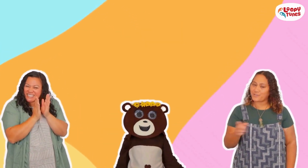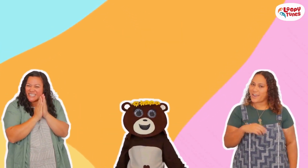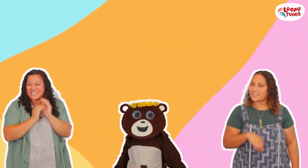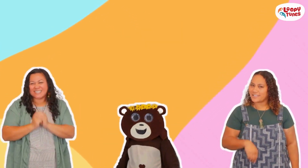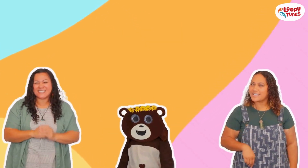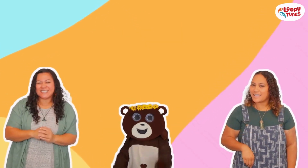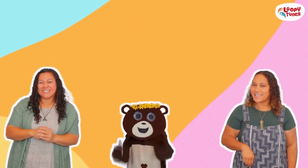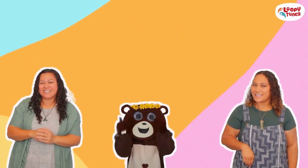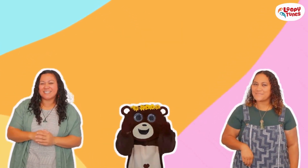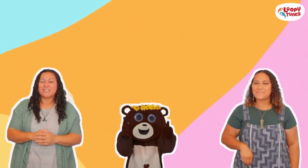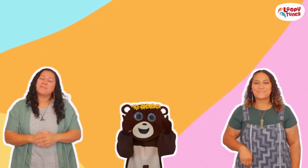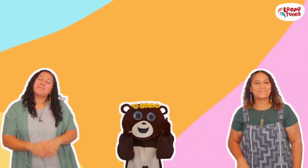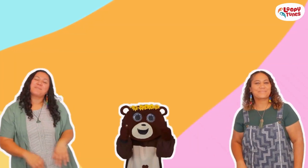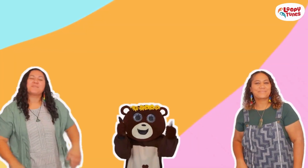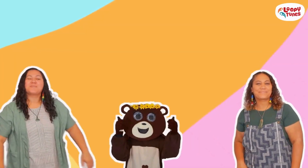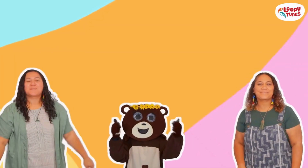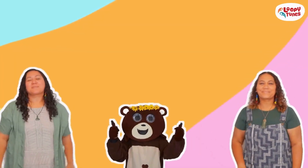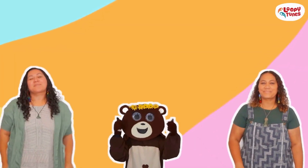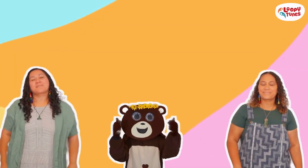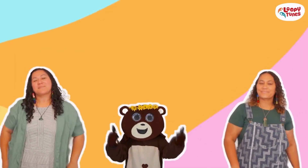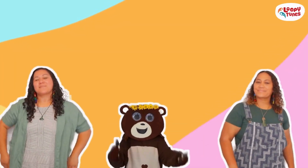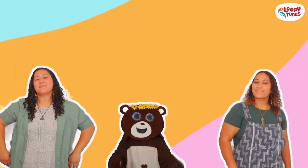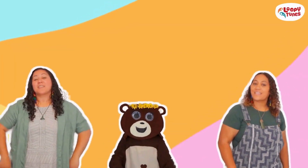right, let's sing it again.